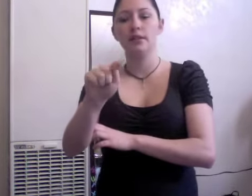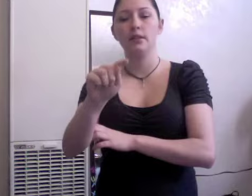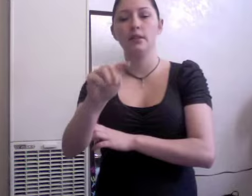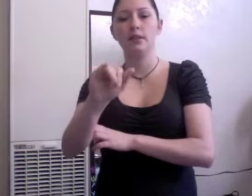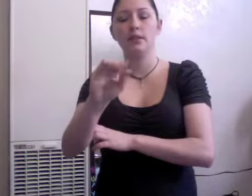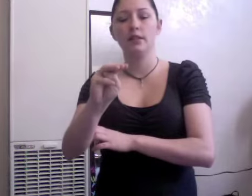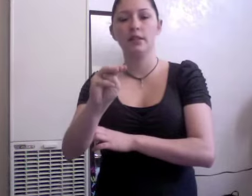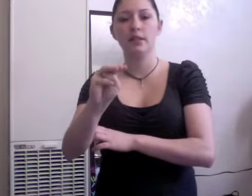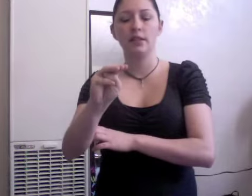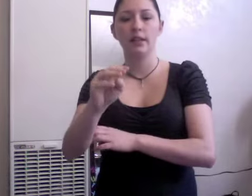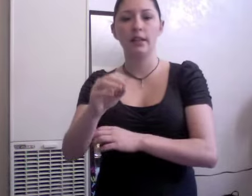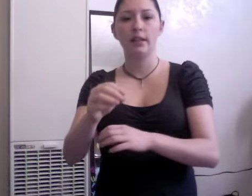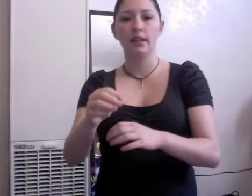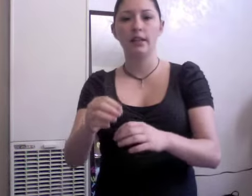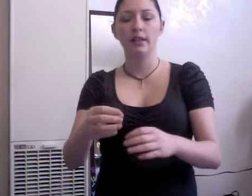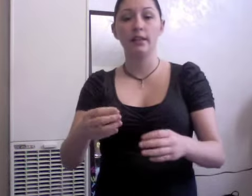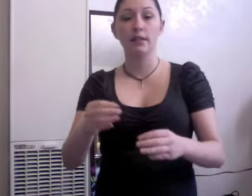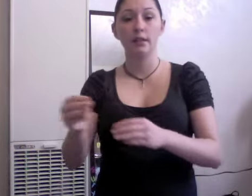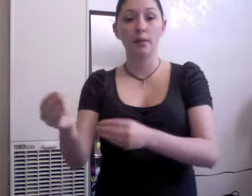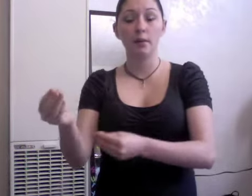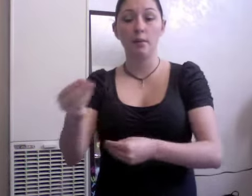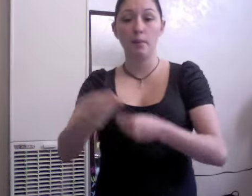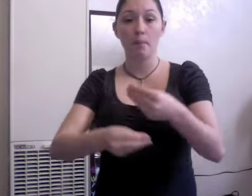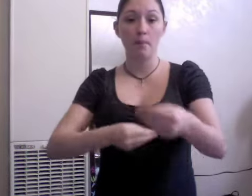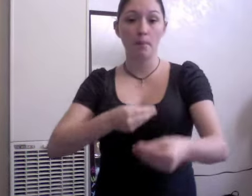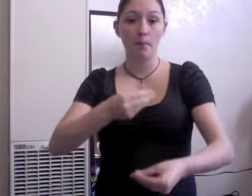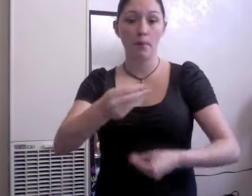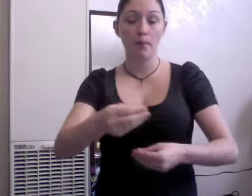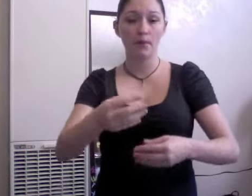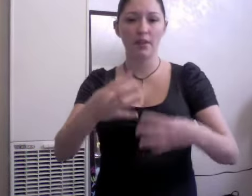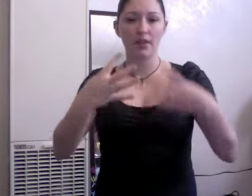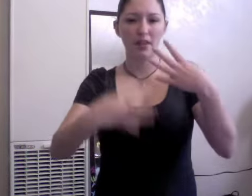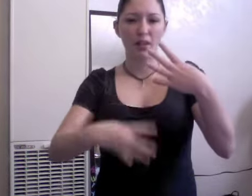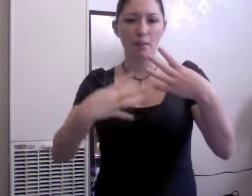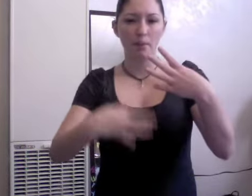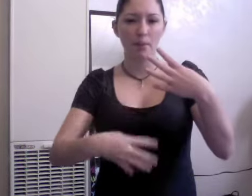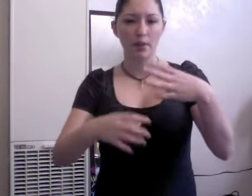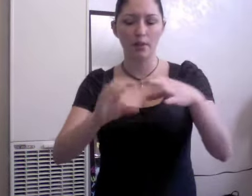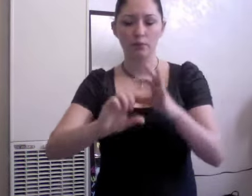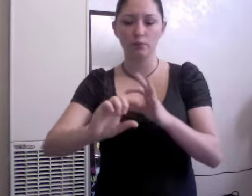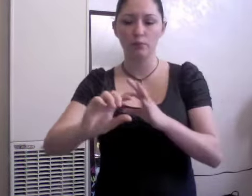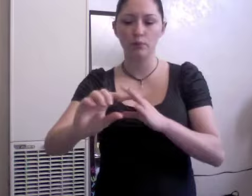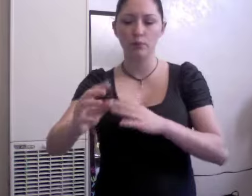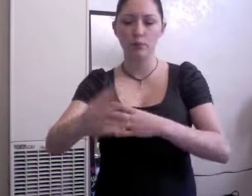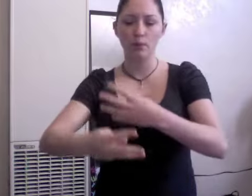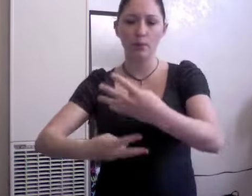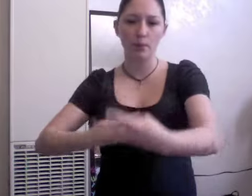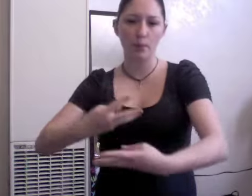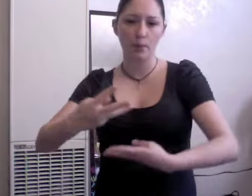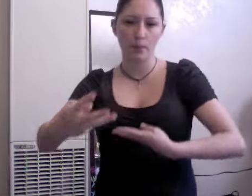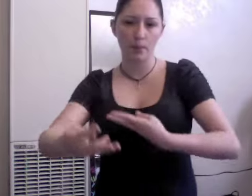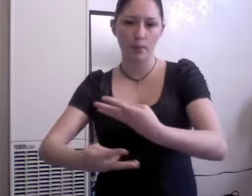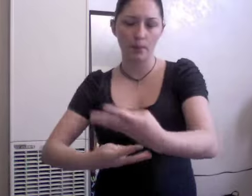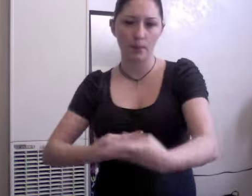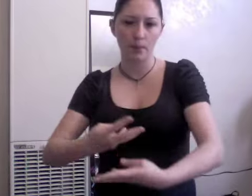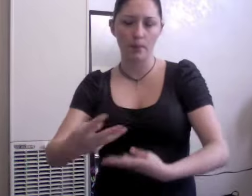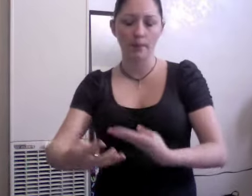they need to go. The small intestine in its entirety uses the process of peristalsis to continue to move